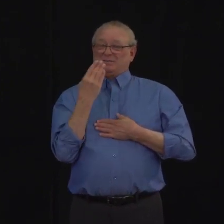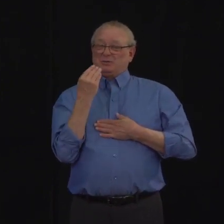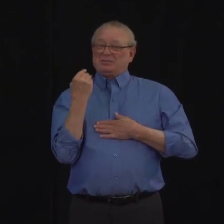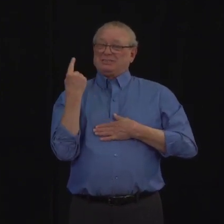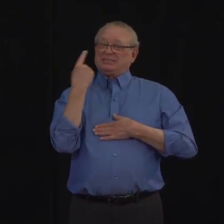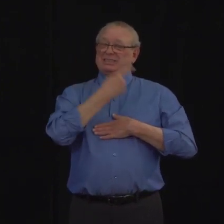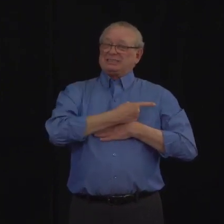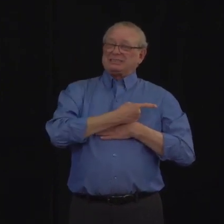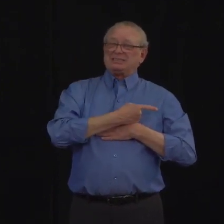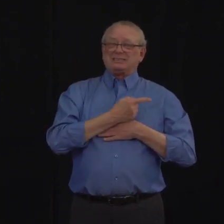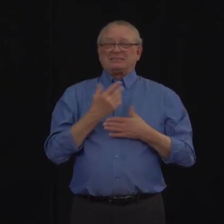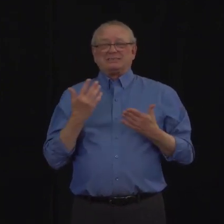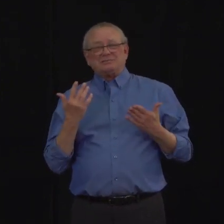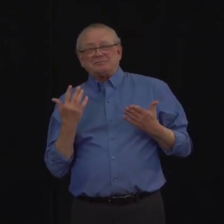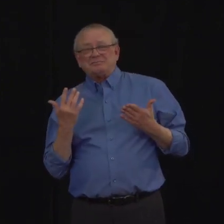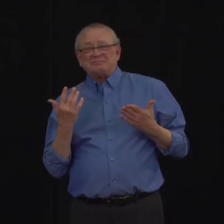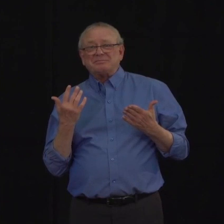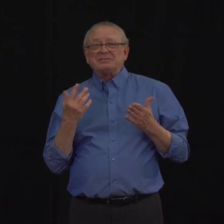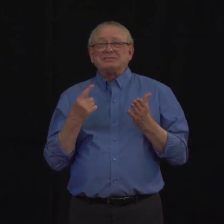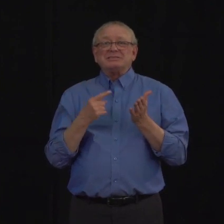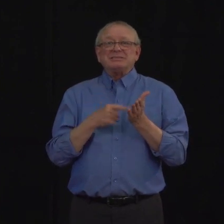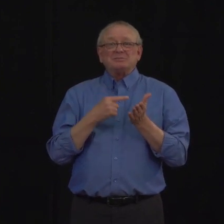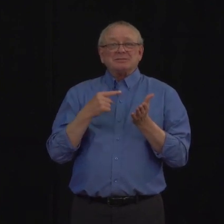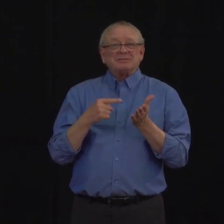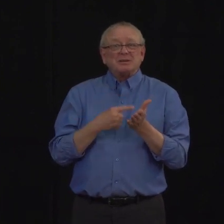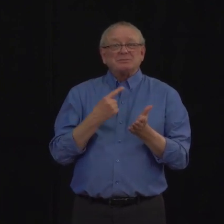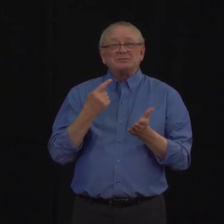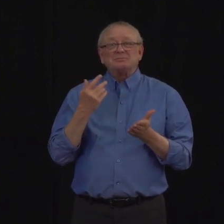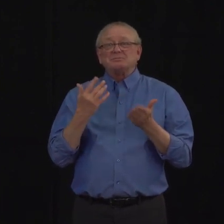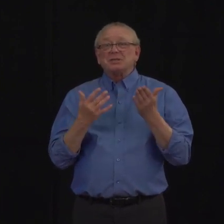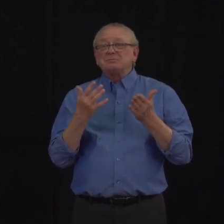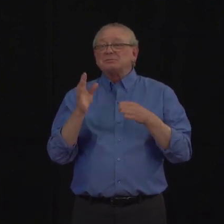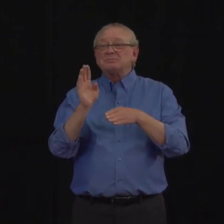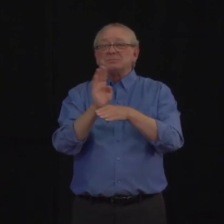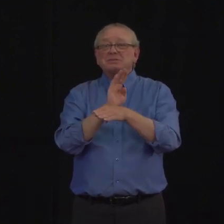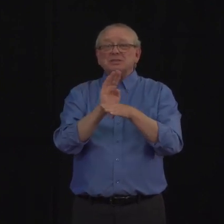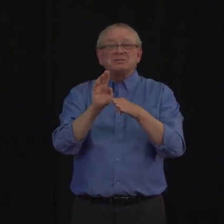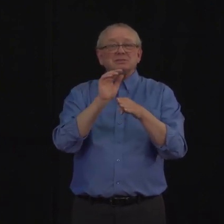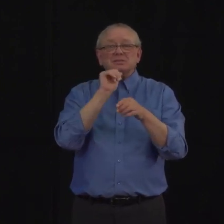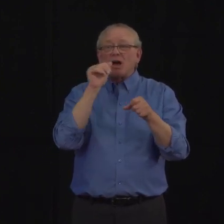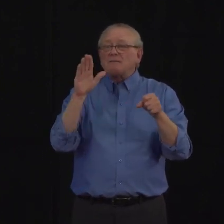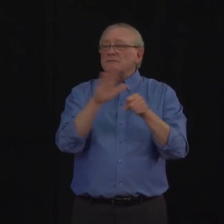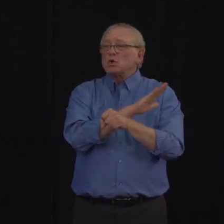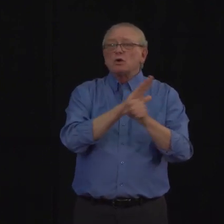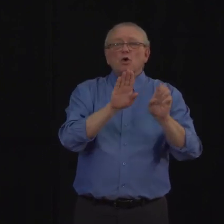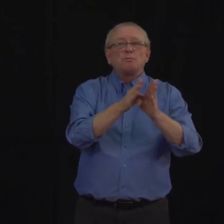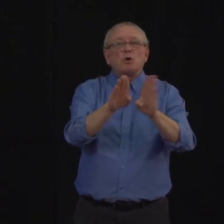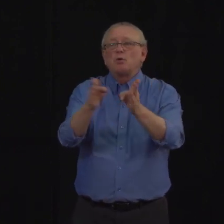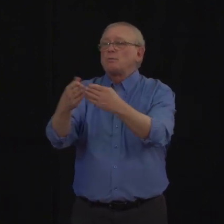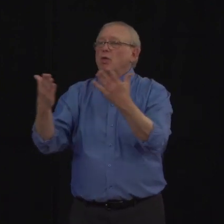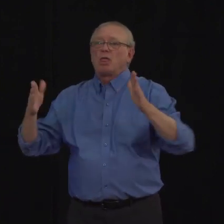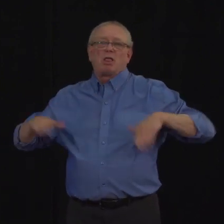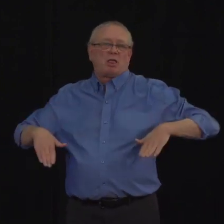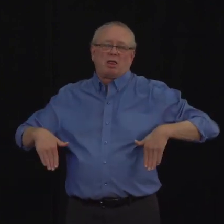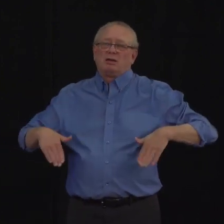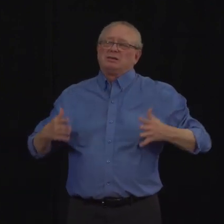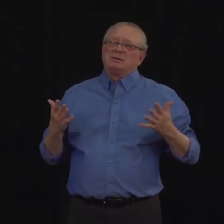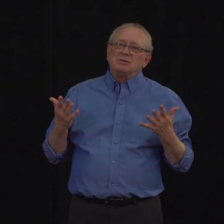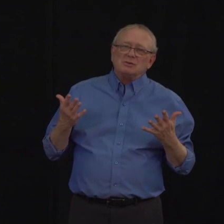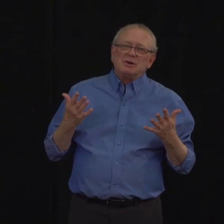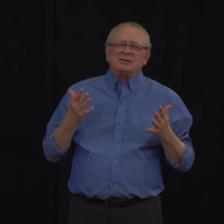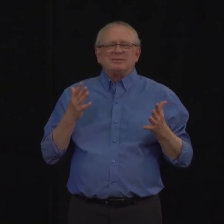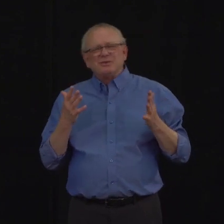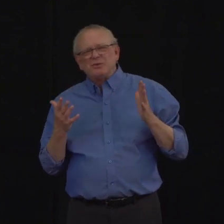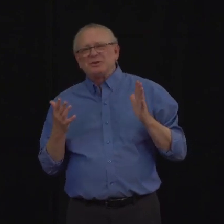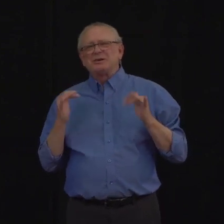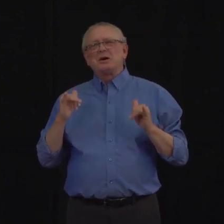while for businesses to open and for the full impact of relaunch to be seen. So while it's very encouraging,